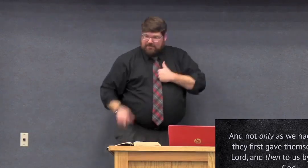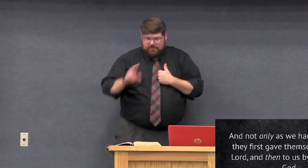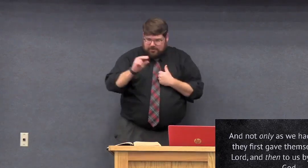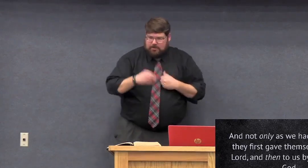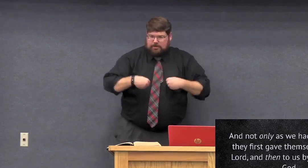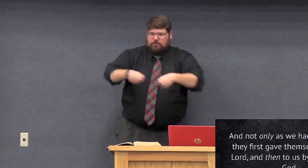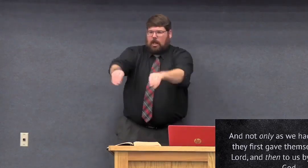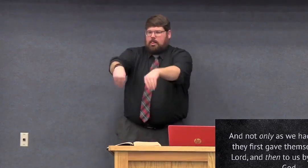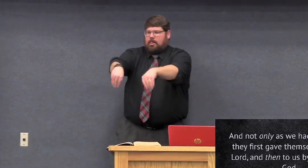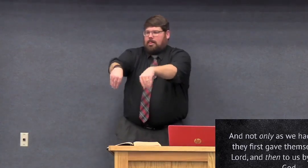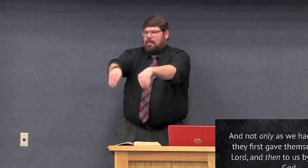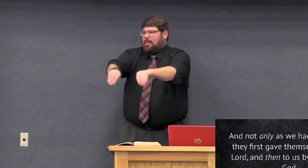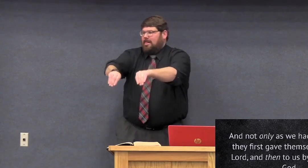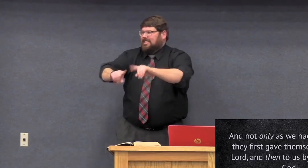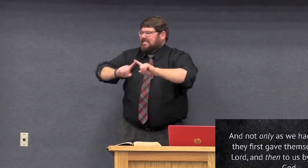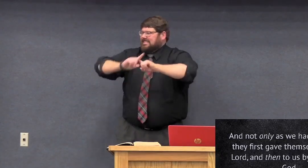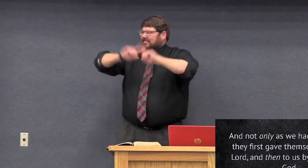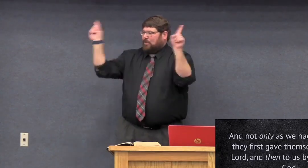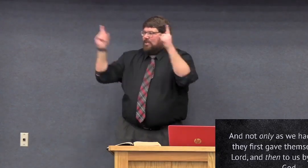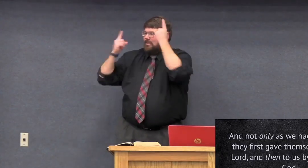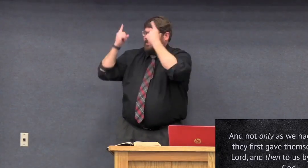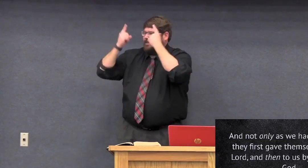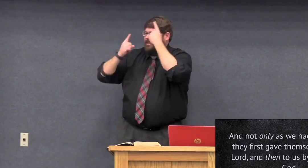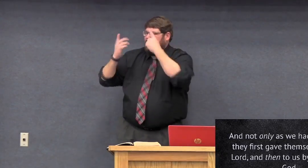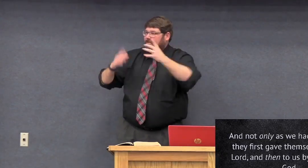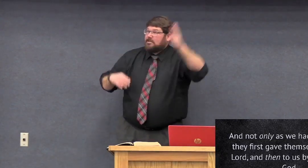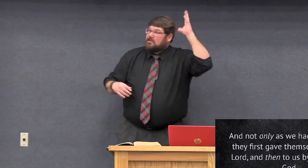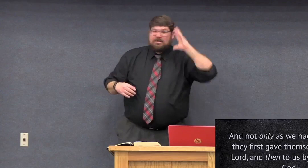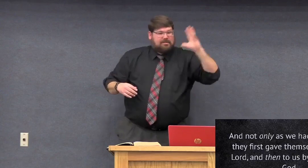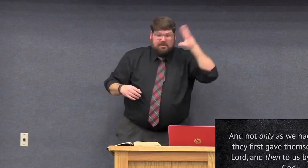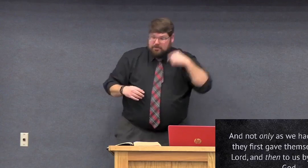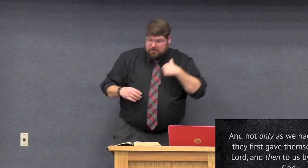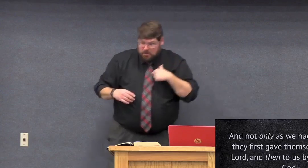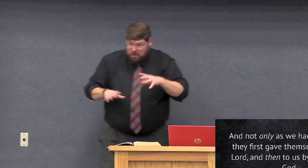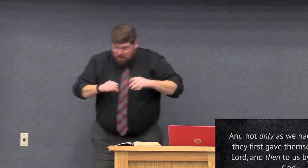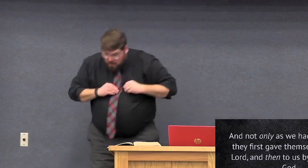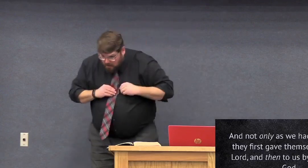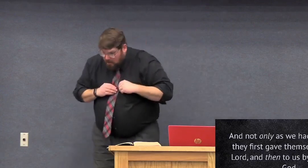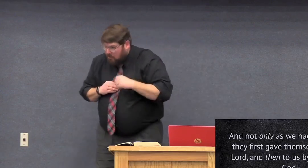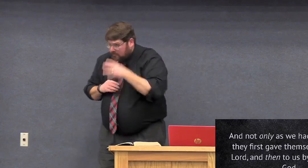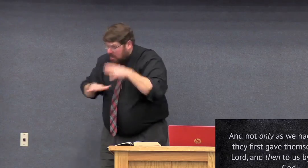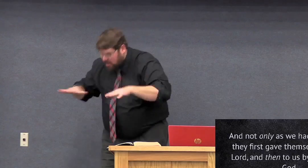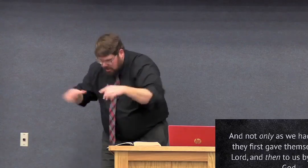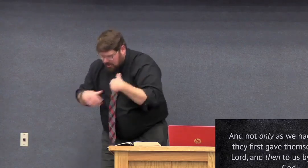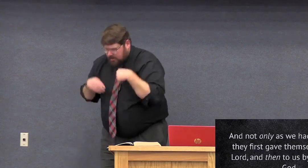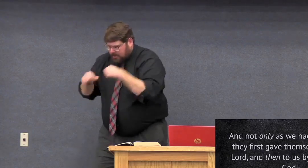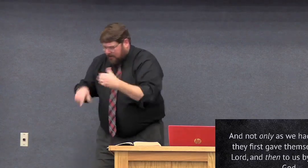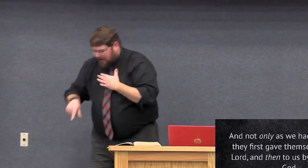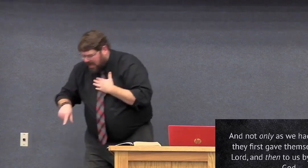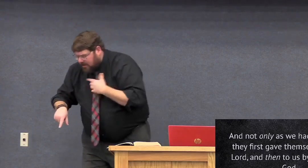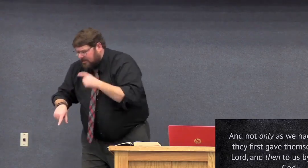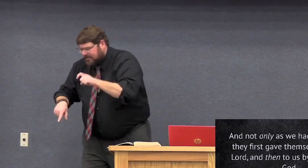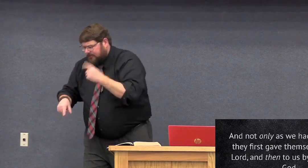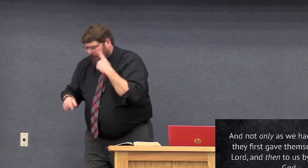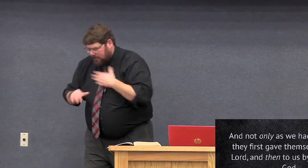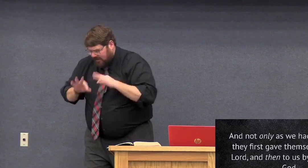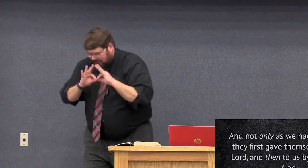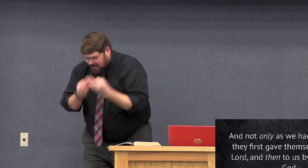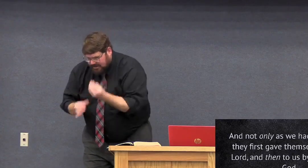farmers grow food, they don't grow food for themselves, they grow it to sell, right? That would be different. It used to be that if I had a farm, I would plant it mainly for